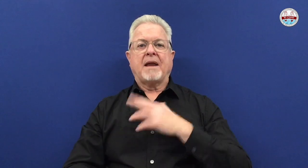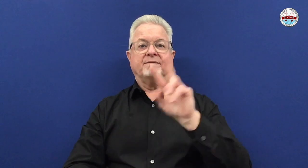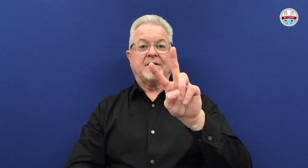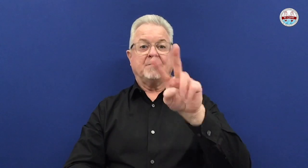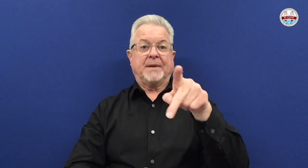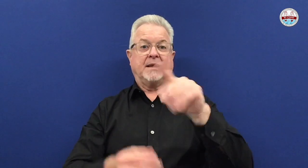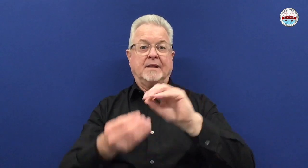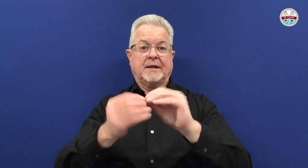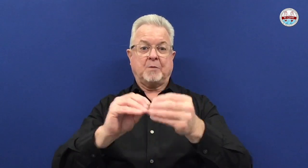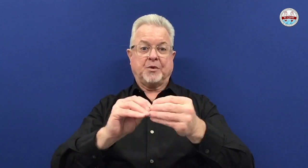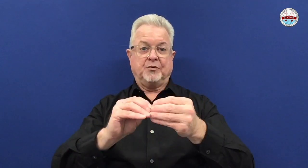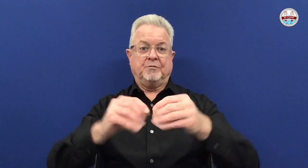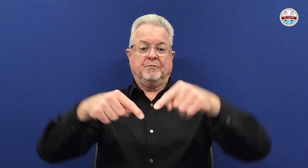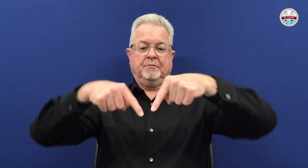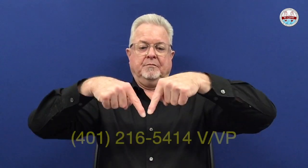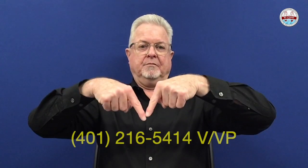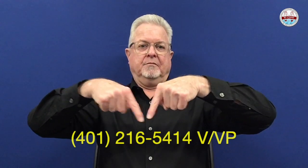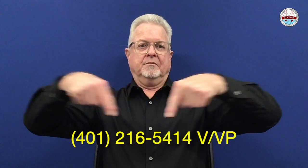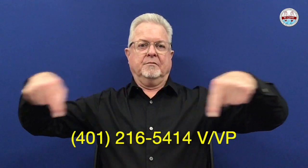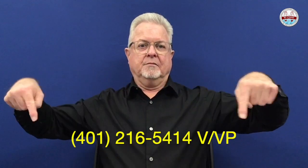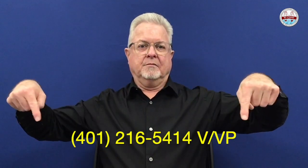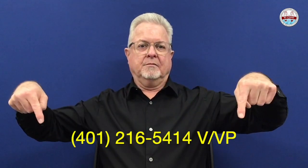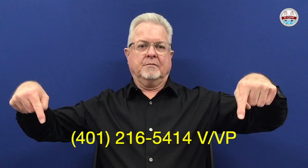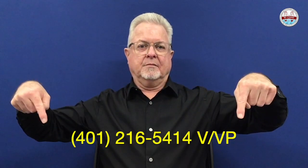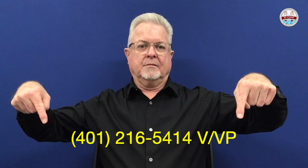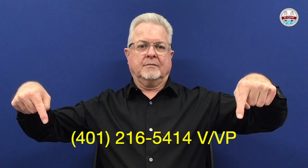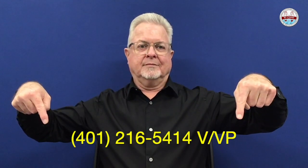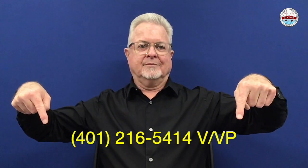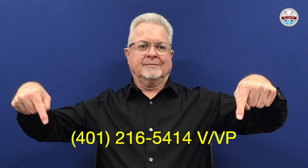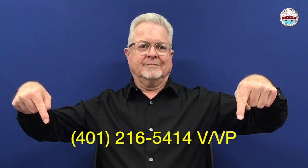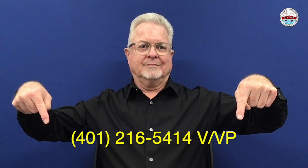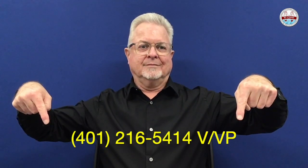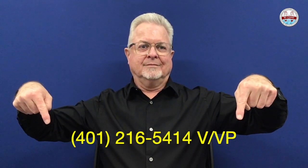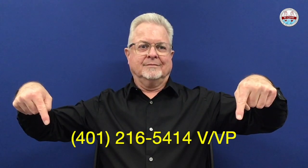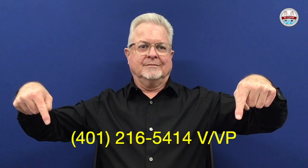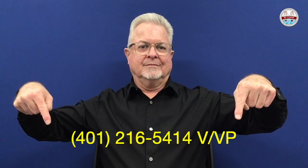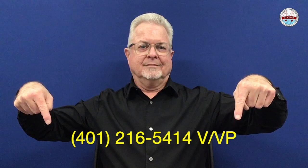email. My video phone number is right here on the screen.